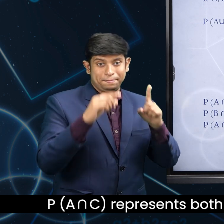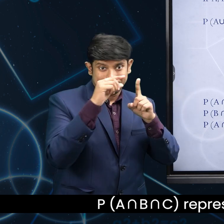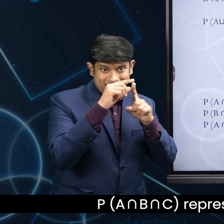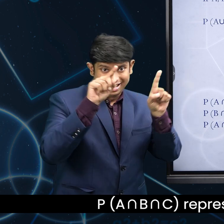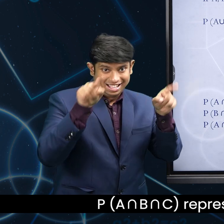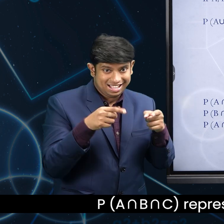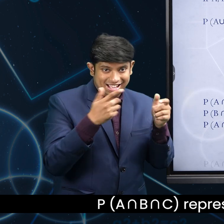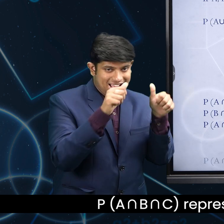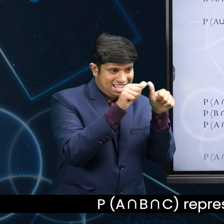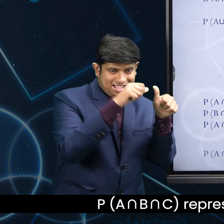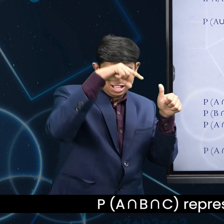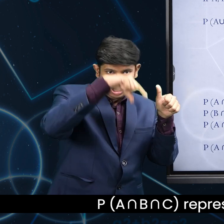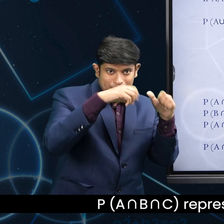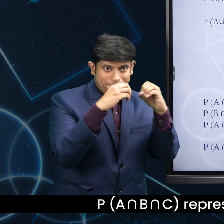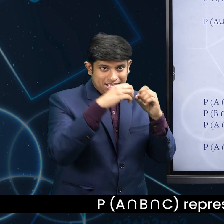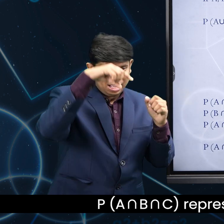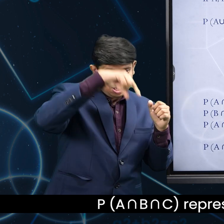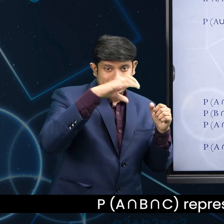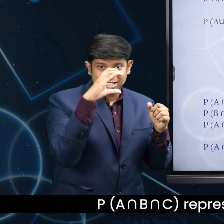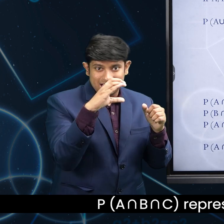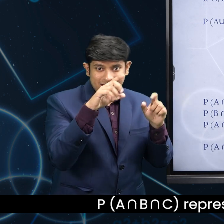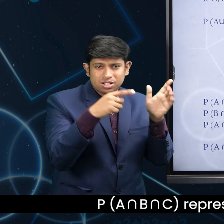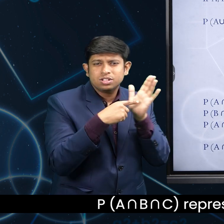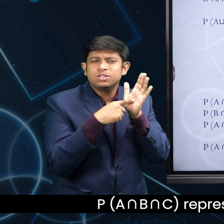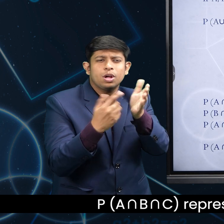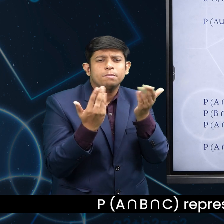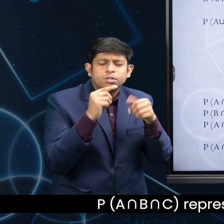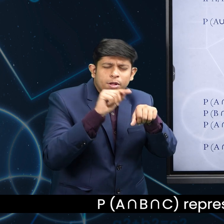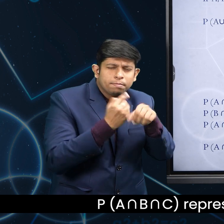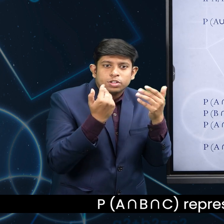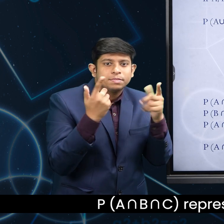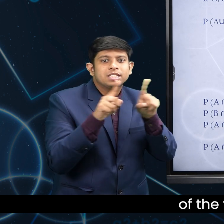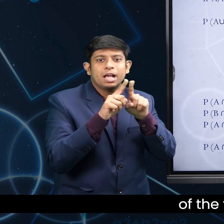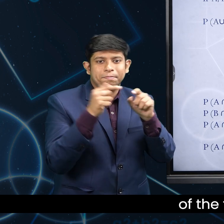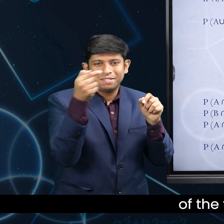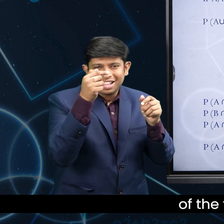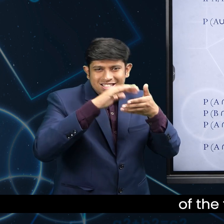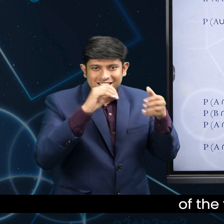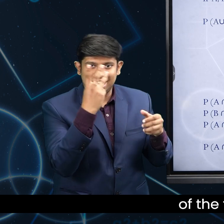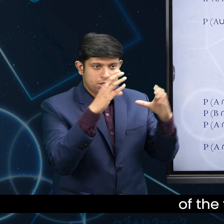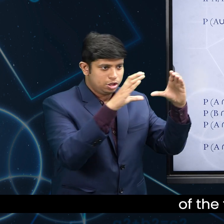P of A intersection B, B intersection C represents the probability of intersection of the three events A, B and C.